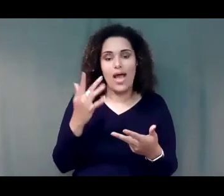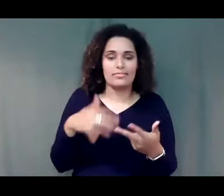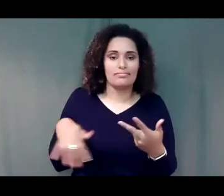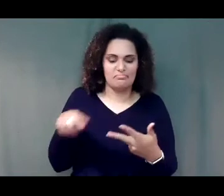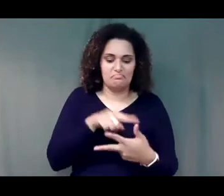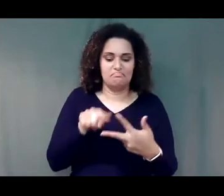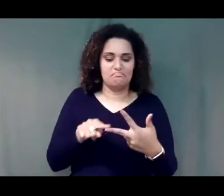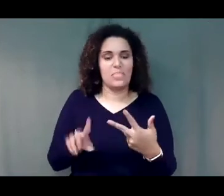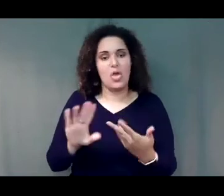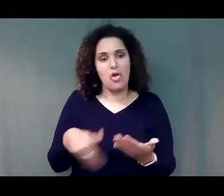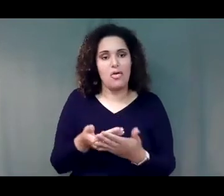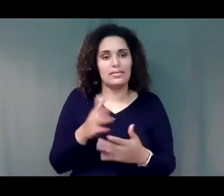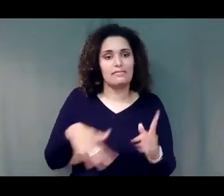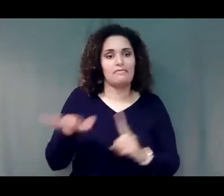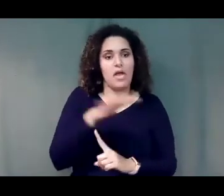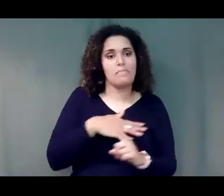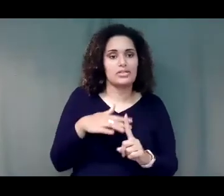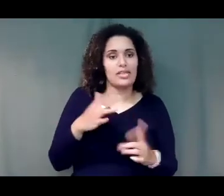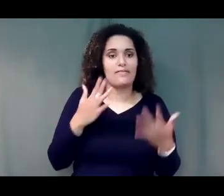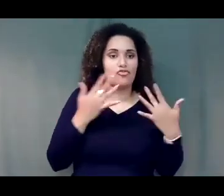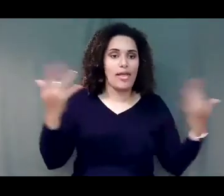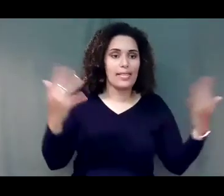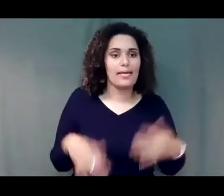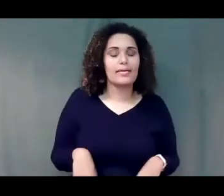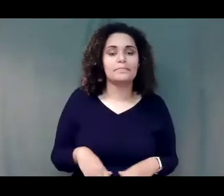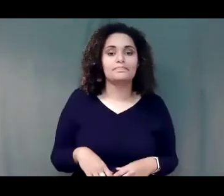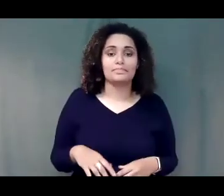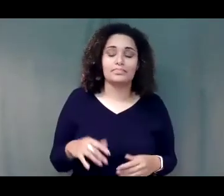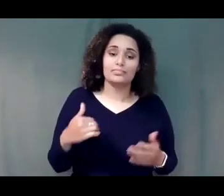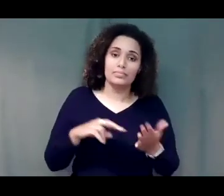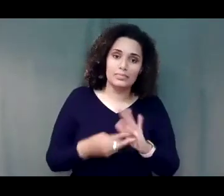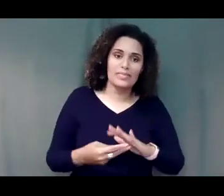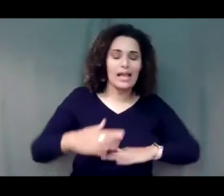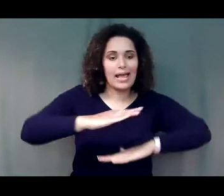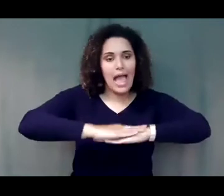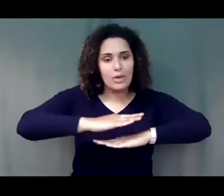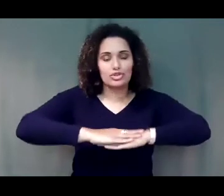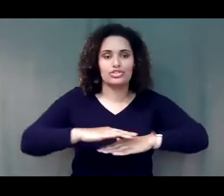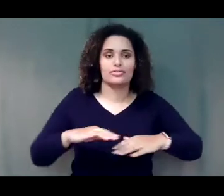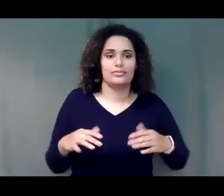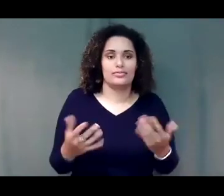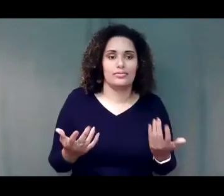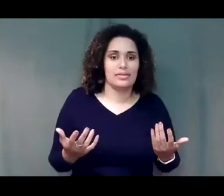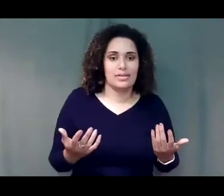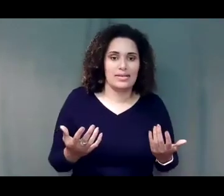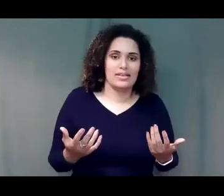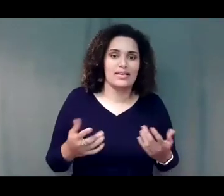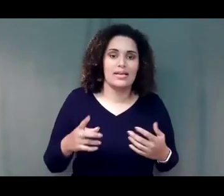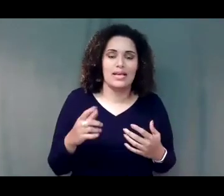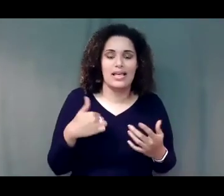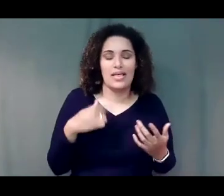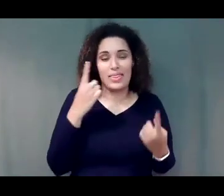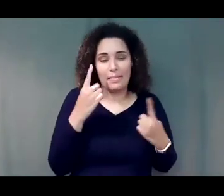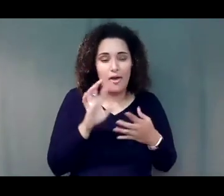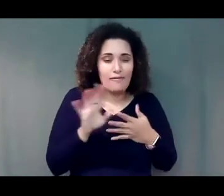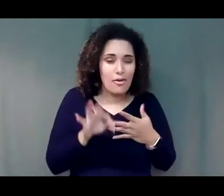of inherently. And so when it came to countertops, we were trying to come up with things to do and thinking about counter options. And